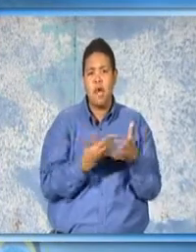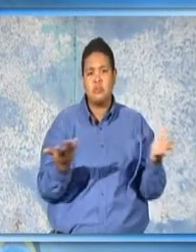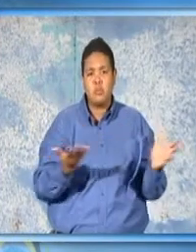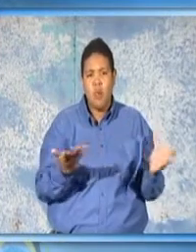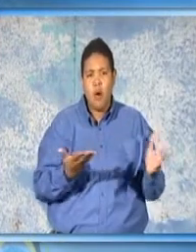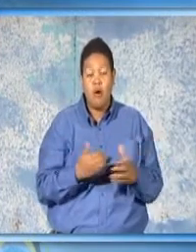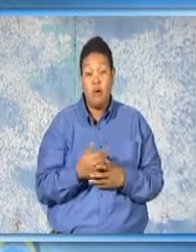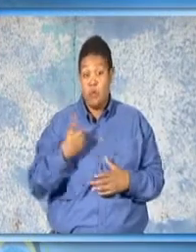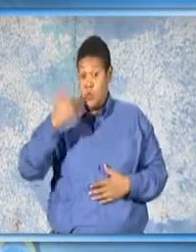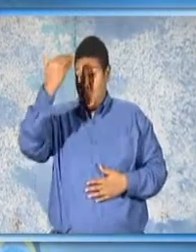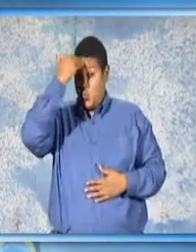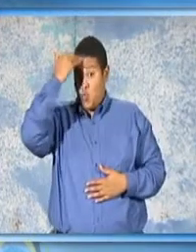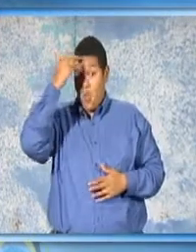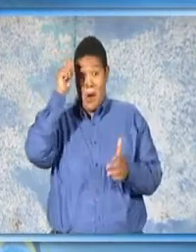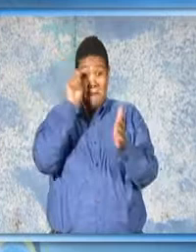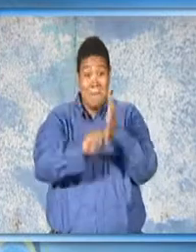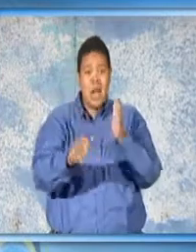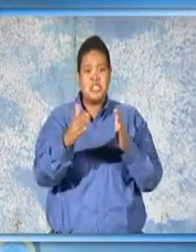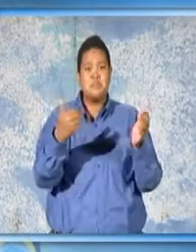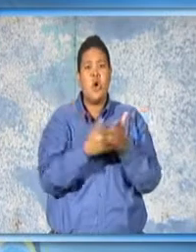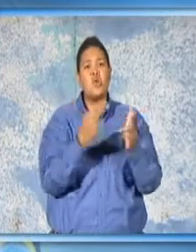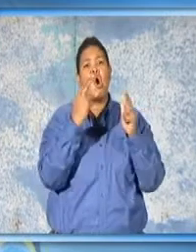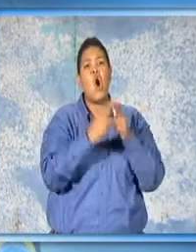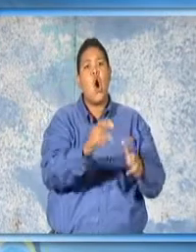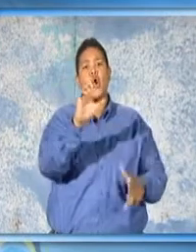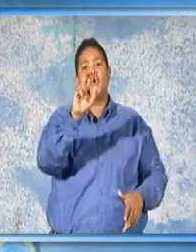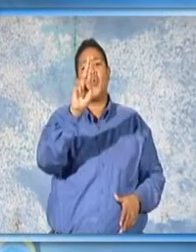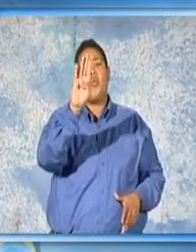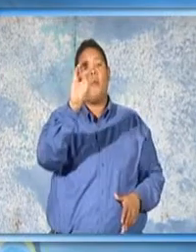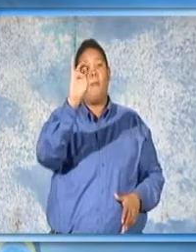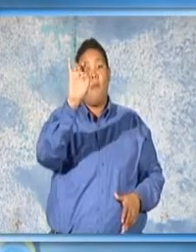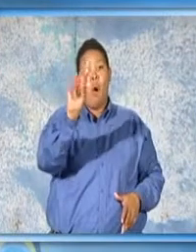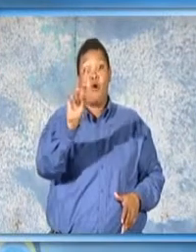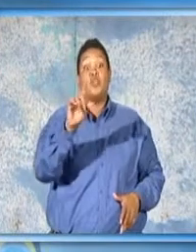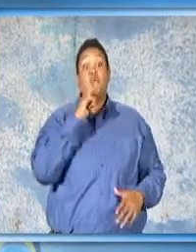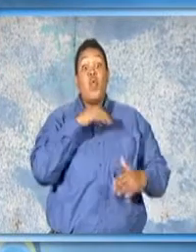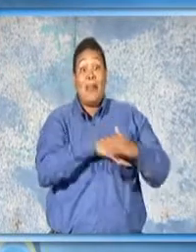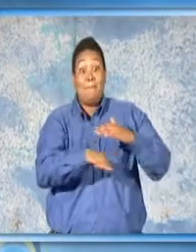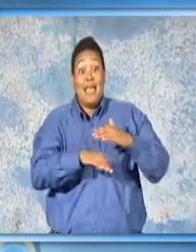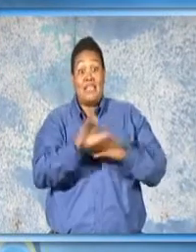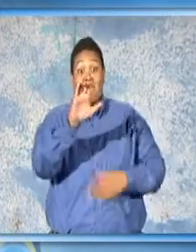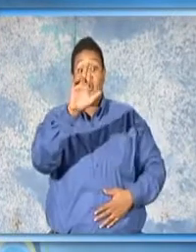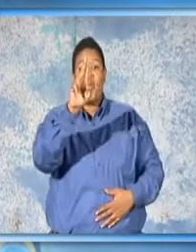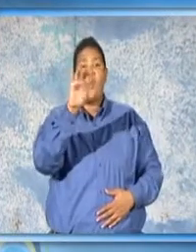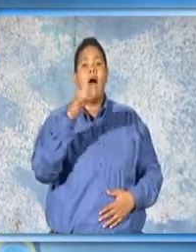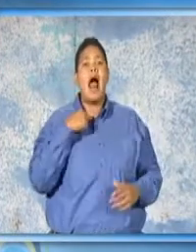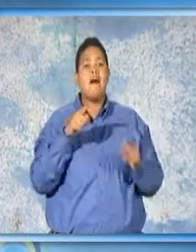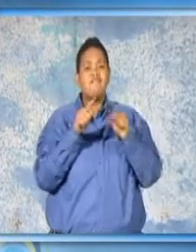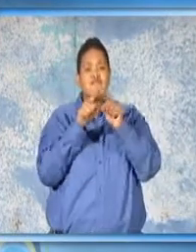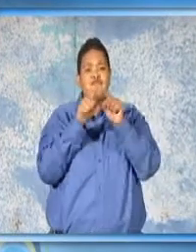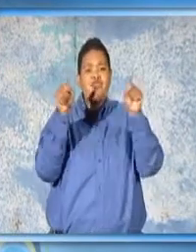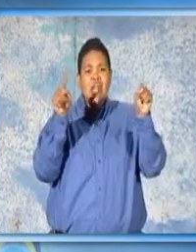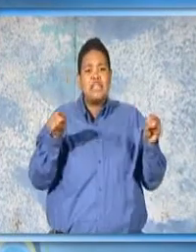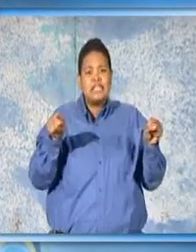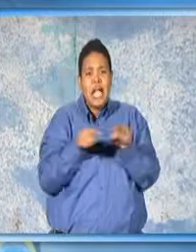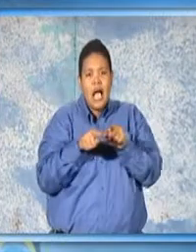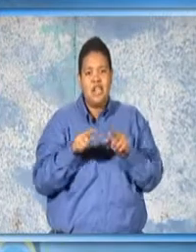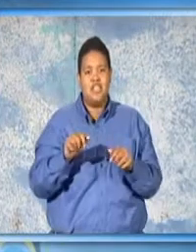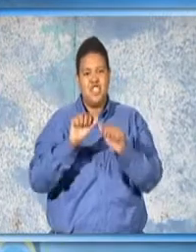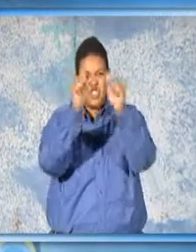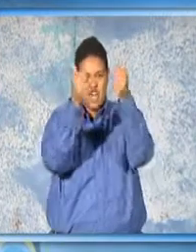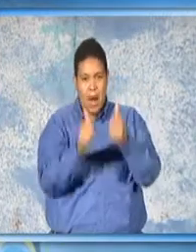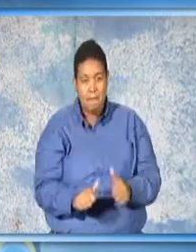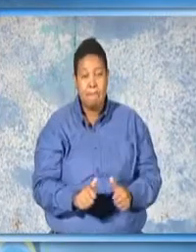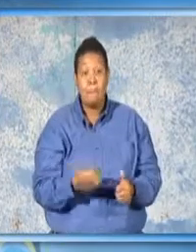We know that the matchbox is a cuboid. So the base of the cuboid has a rectangular shape.